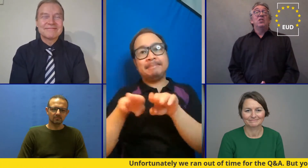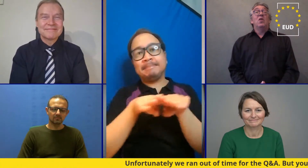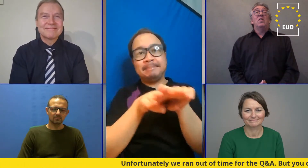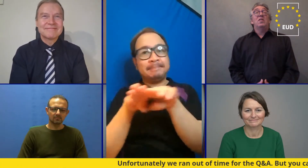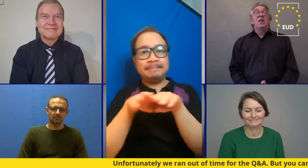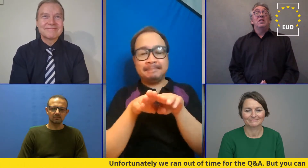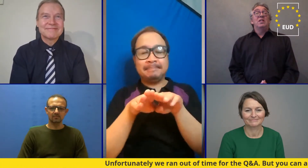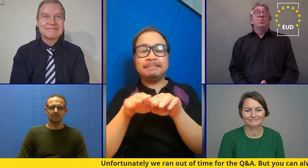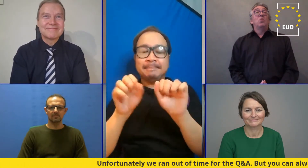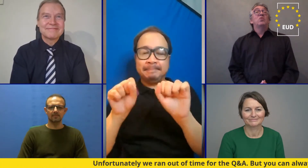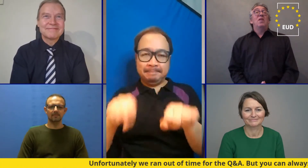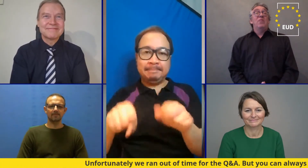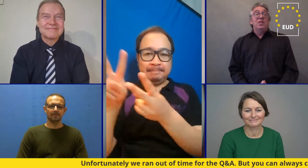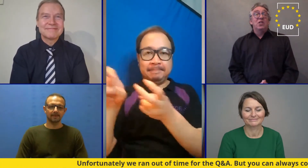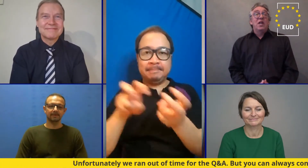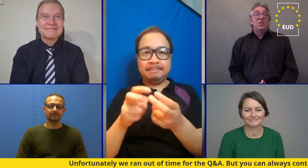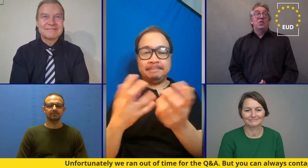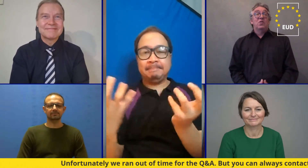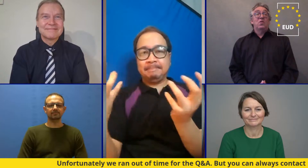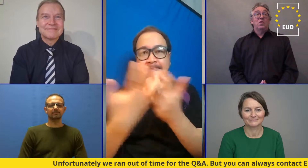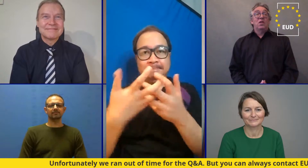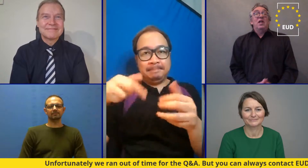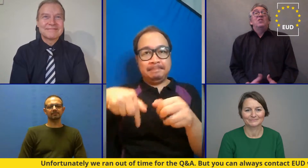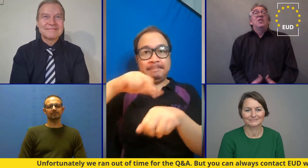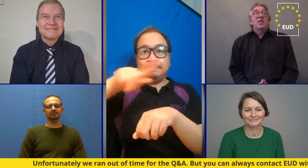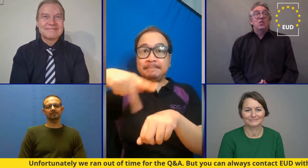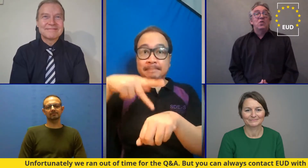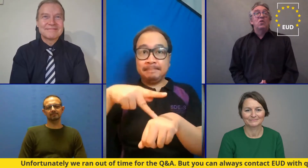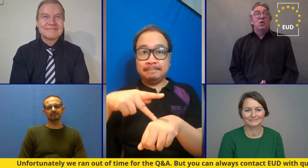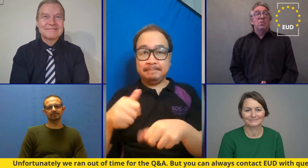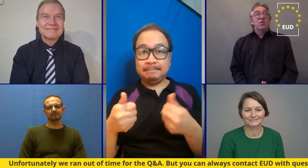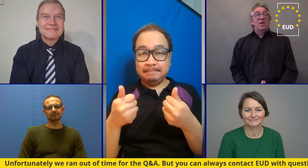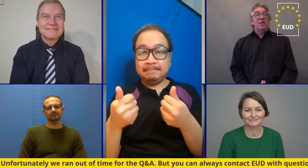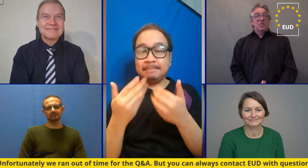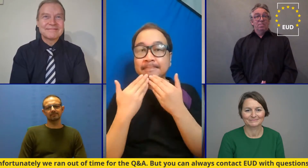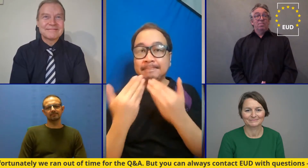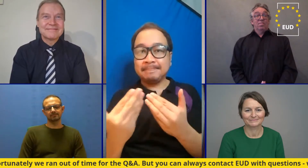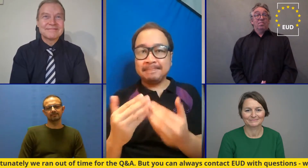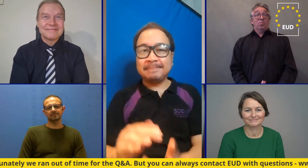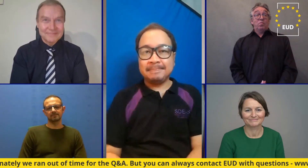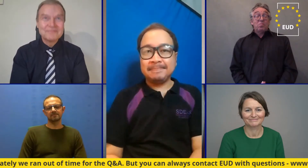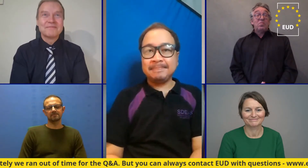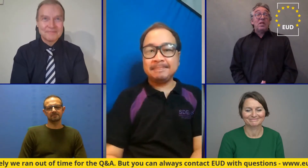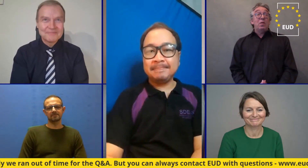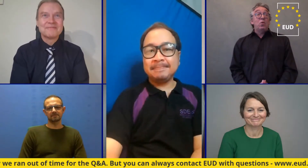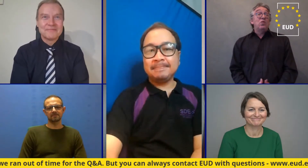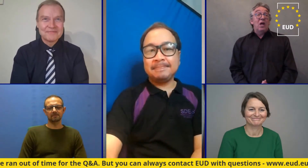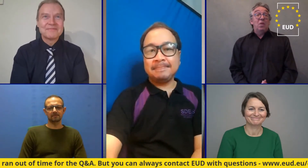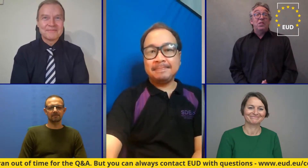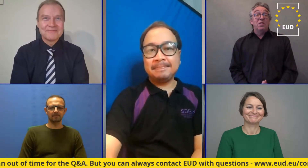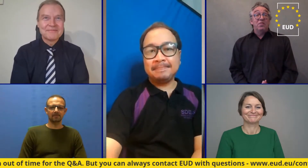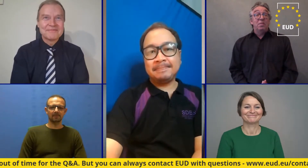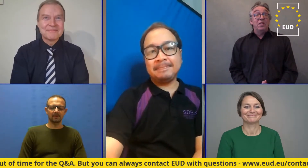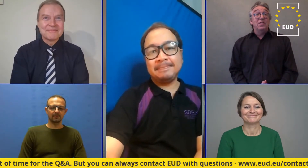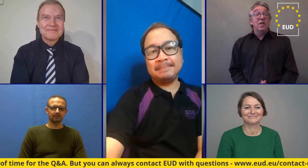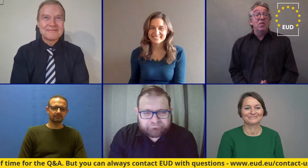I think it's important to have international global standard. That would also help us in the Philippines. Thank you very